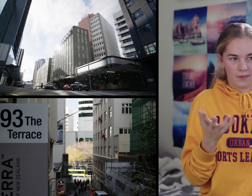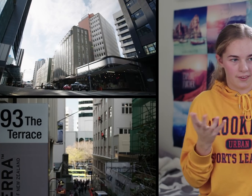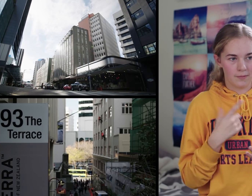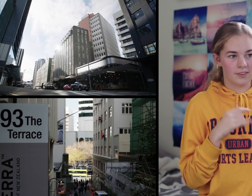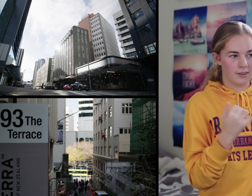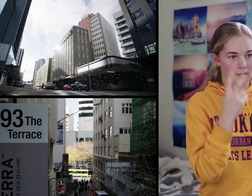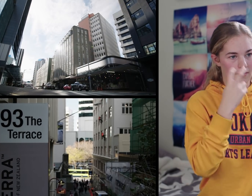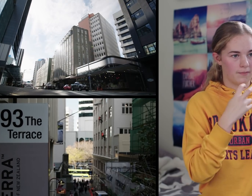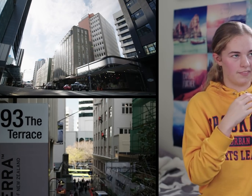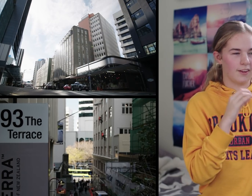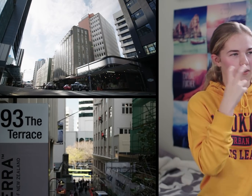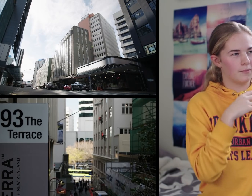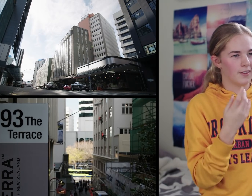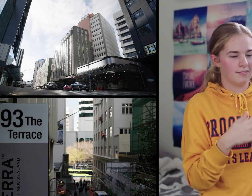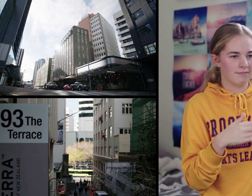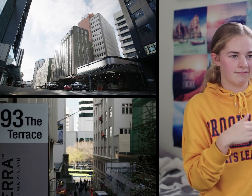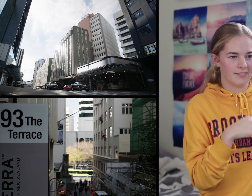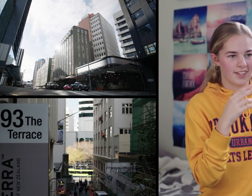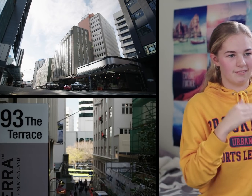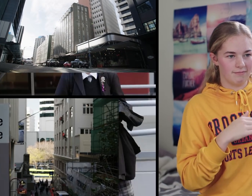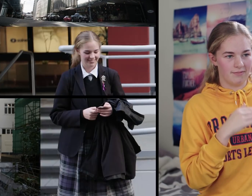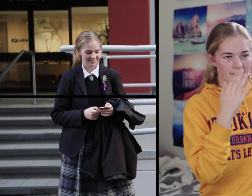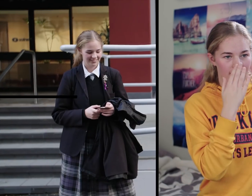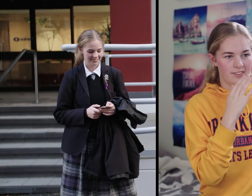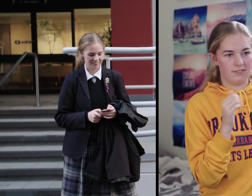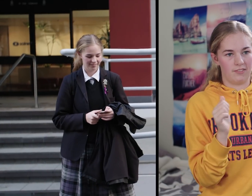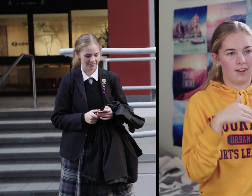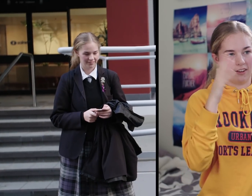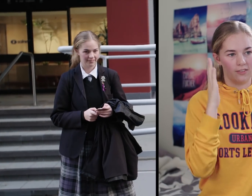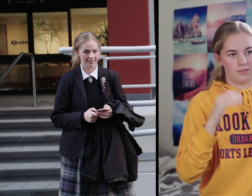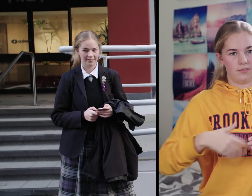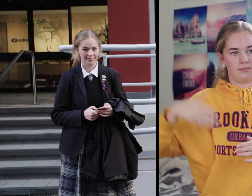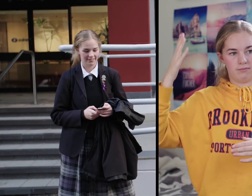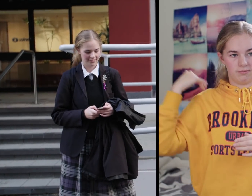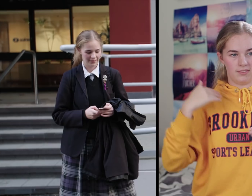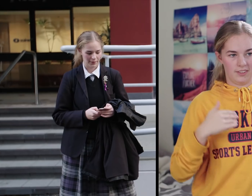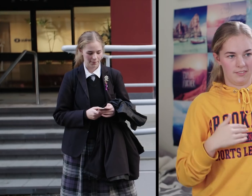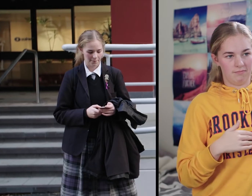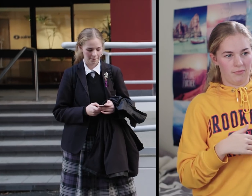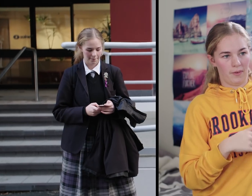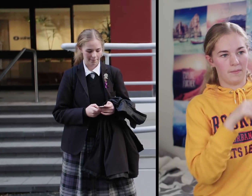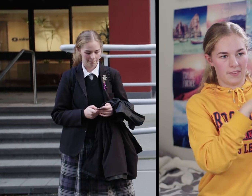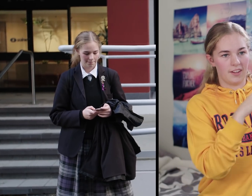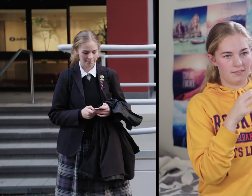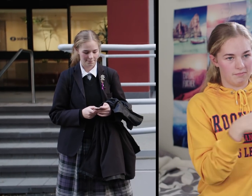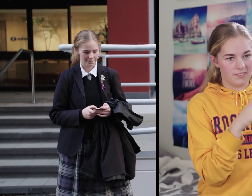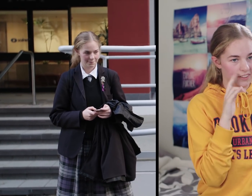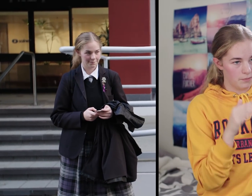In the deaf community, there are a lot of older deaf people who hang out all the time. But in terms of deaf people